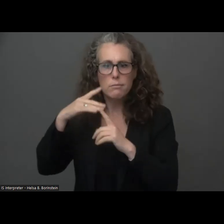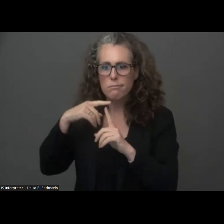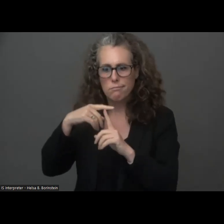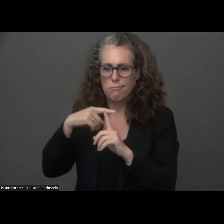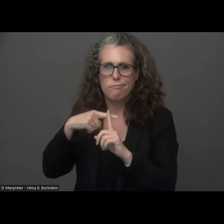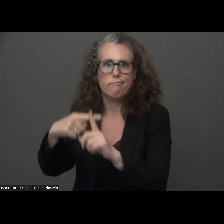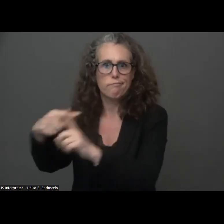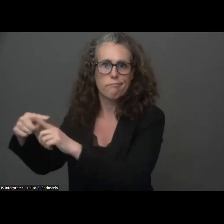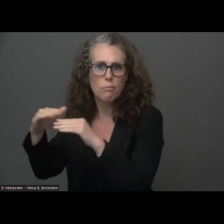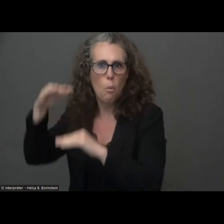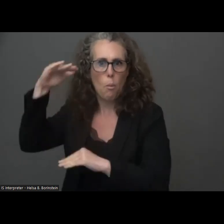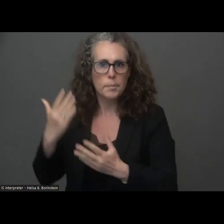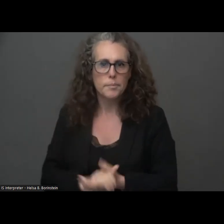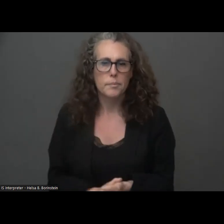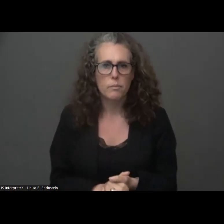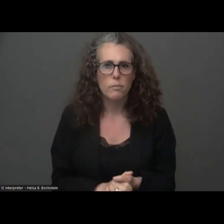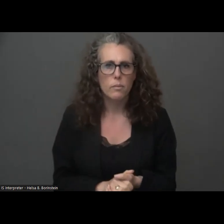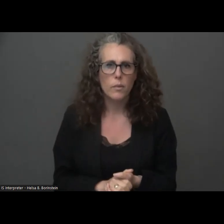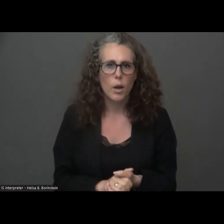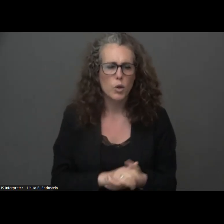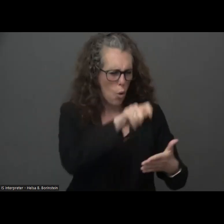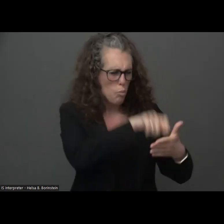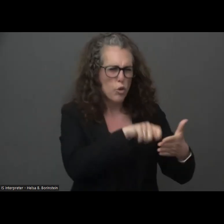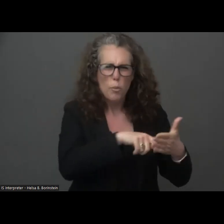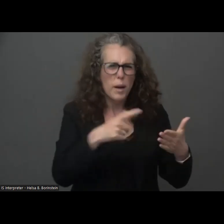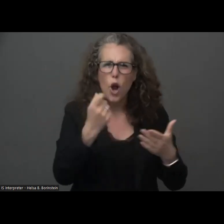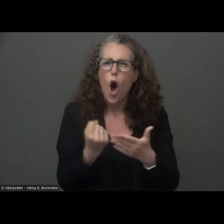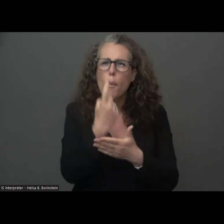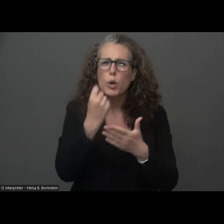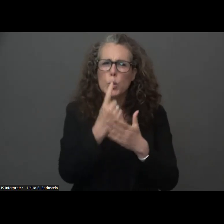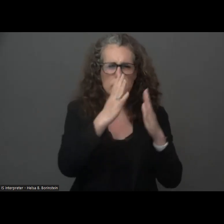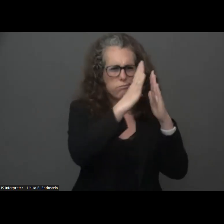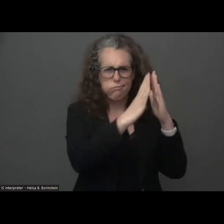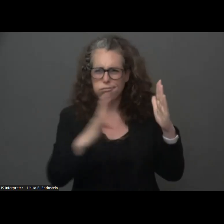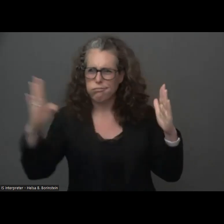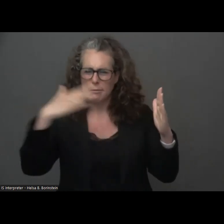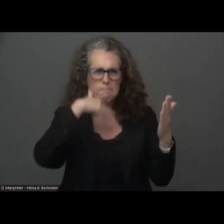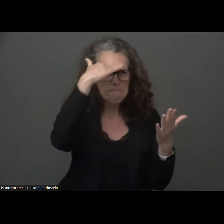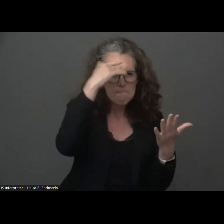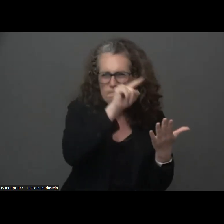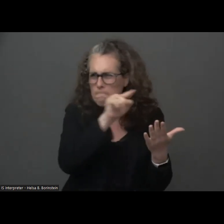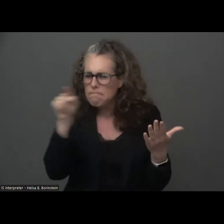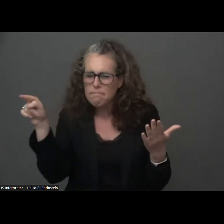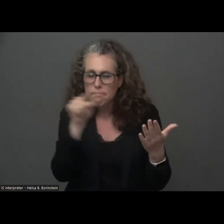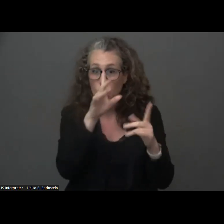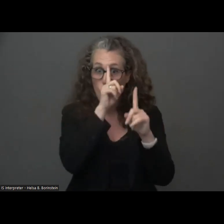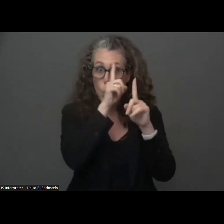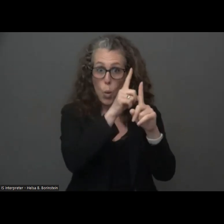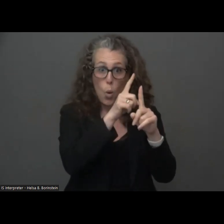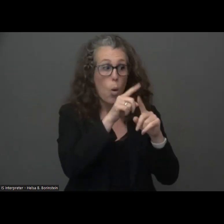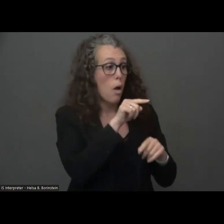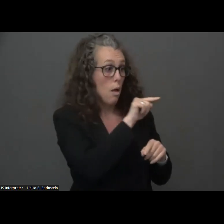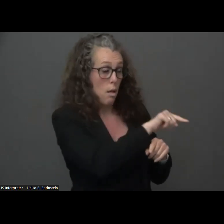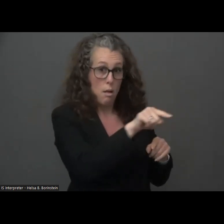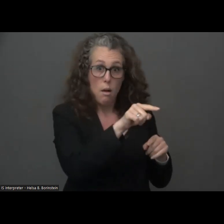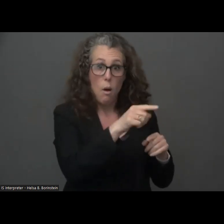looking at a range of opportunities for procurement, ultimately leading to the point where suppliers who can demonstrate that they